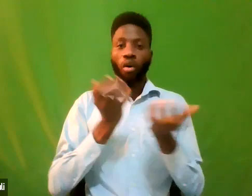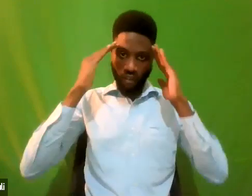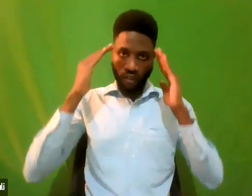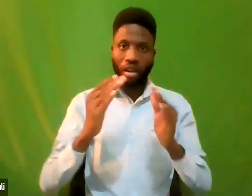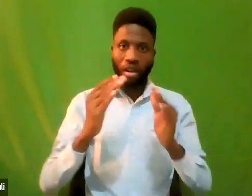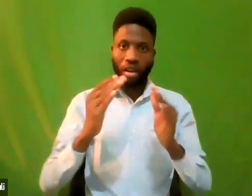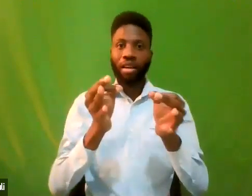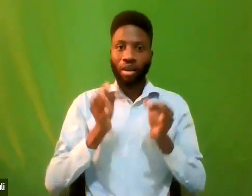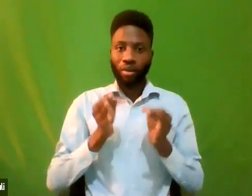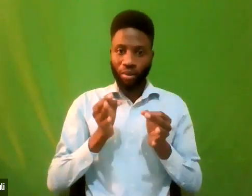to